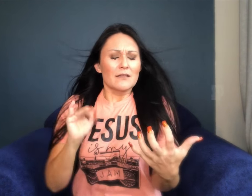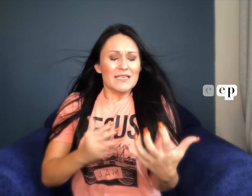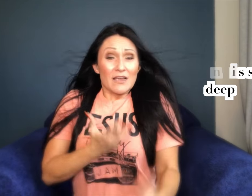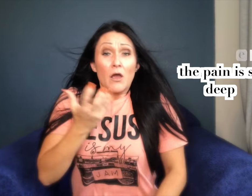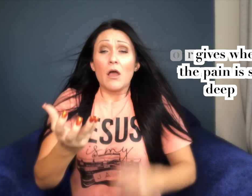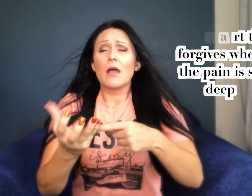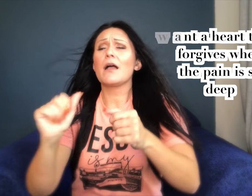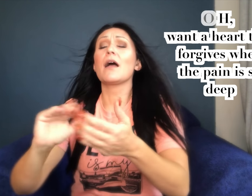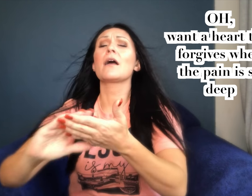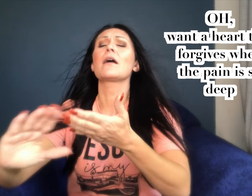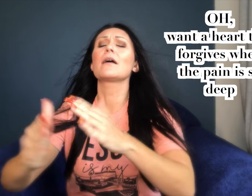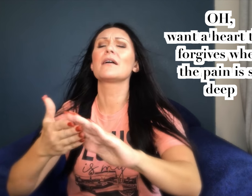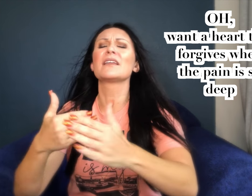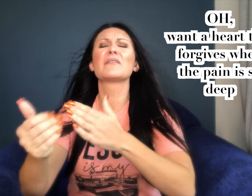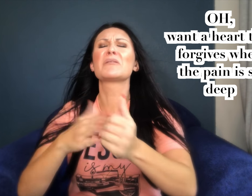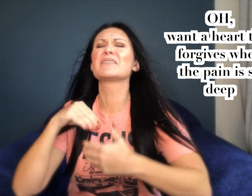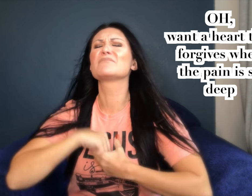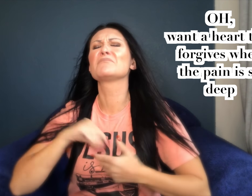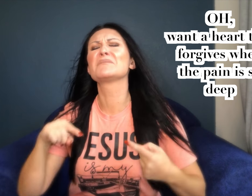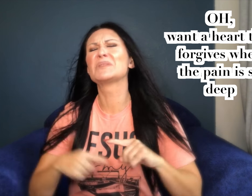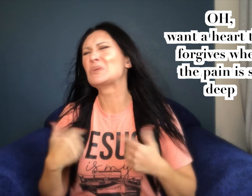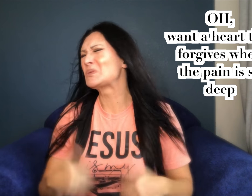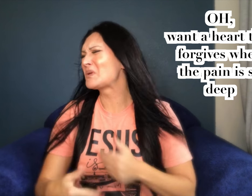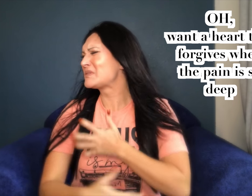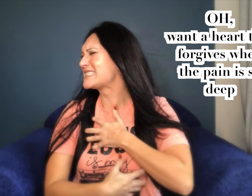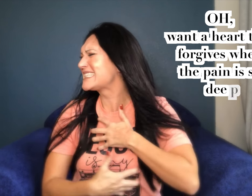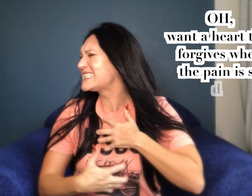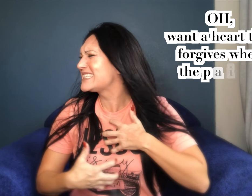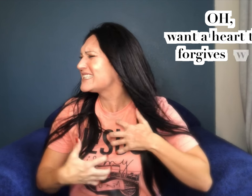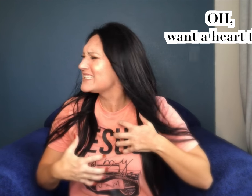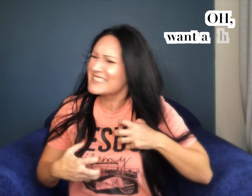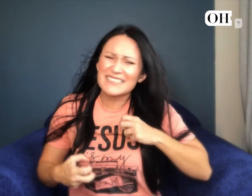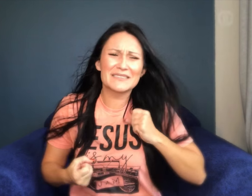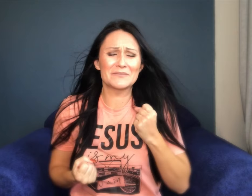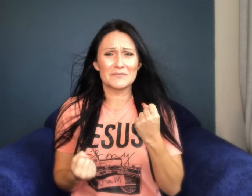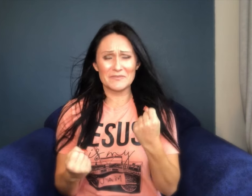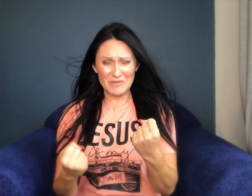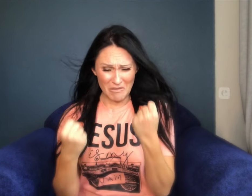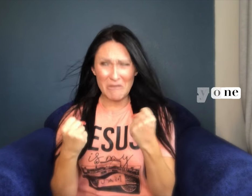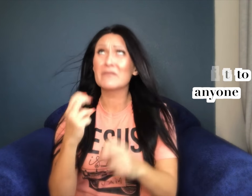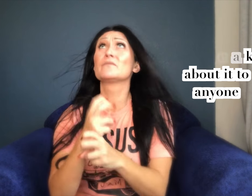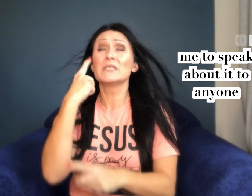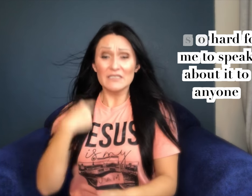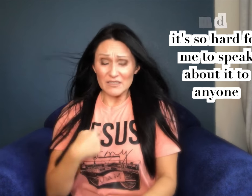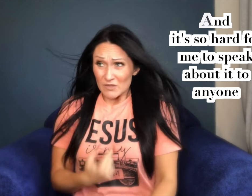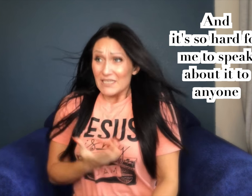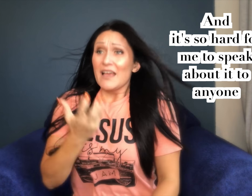want a heart that forgives when the pain is so deep and it's so hard for me